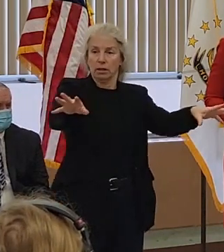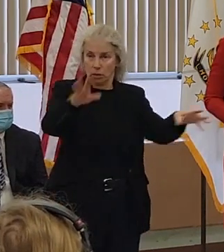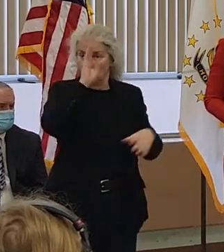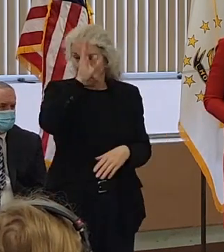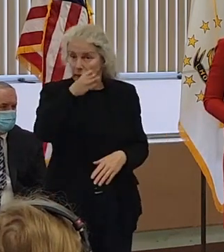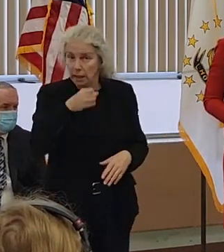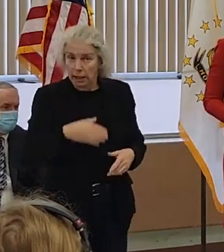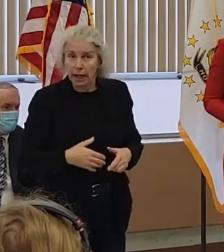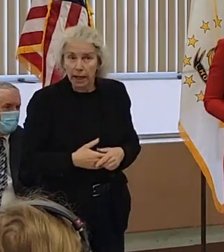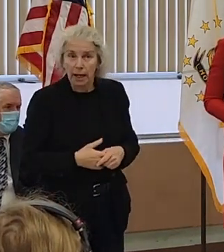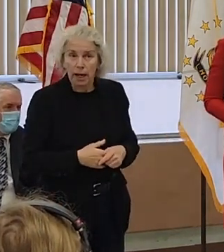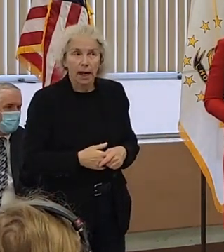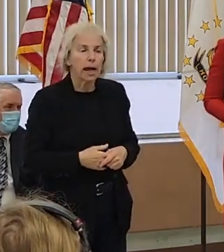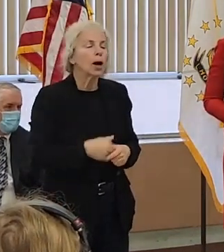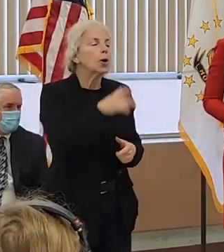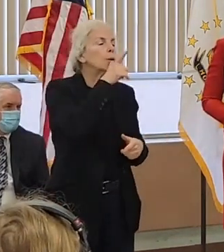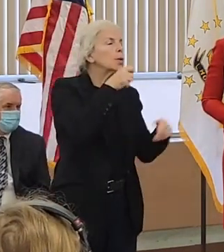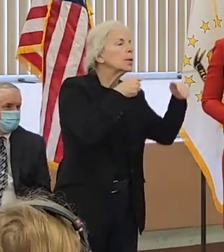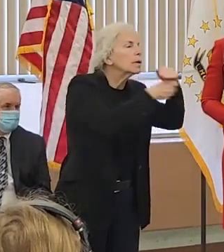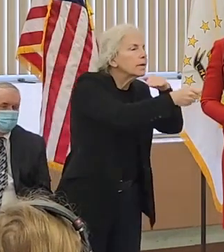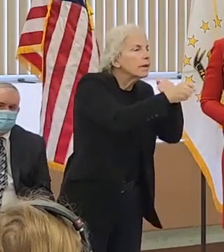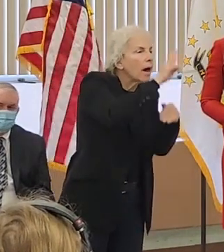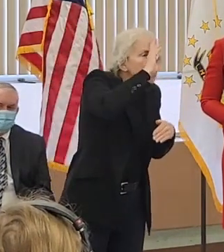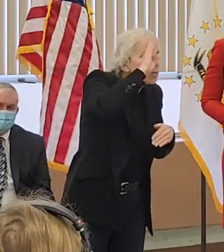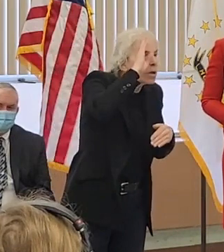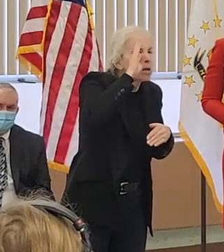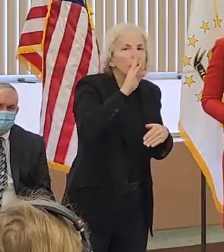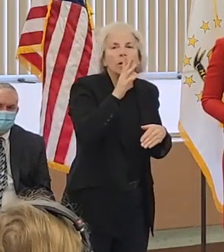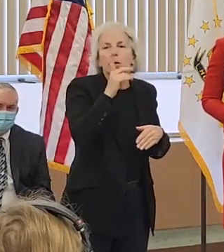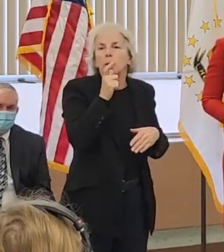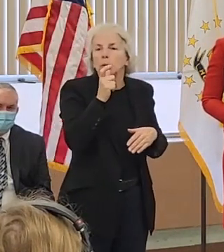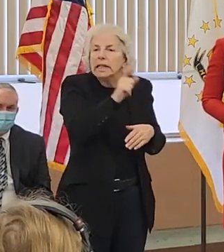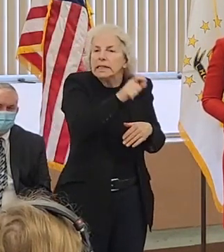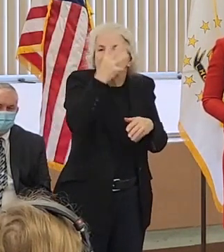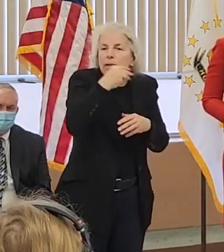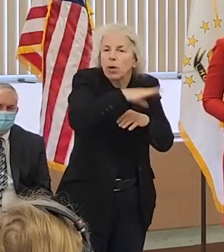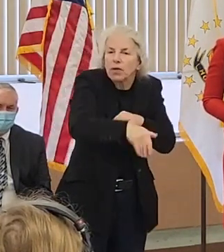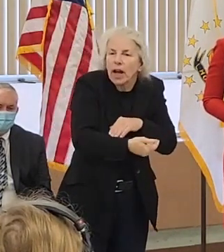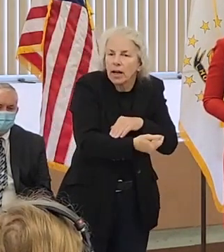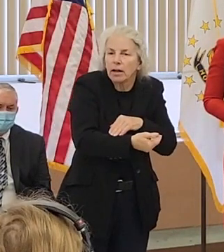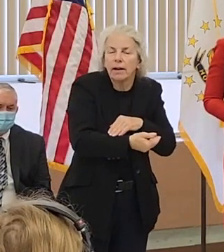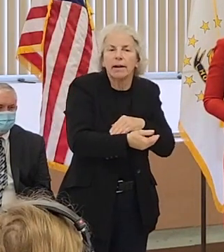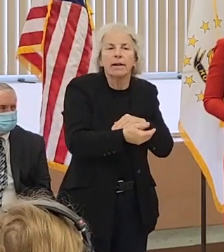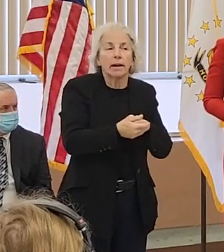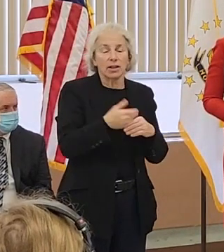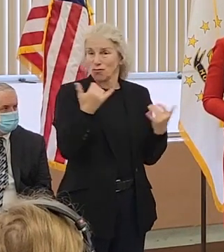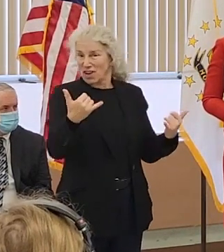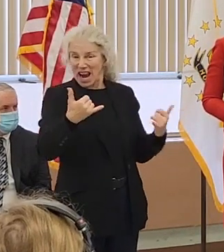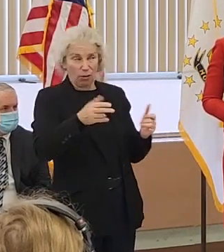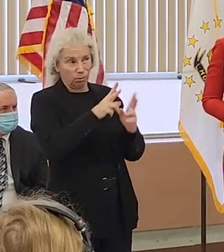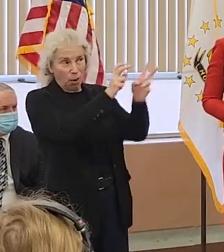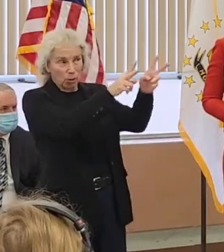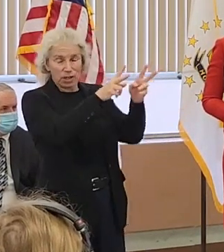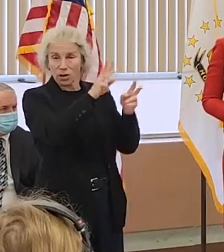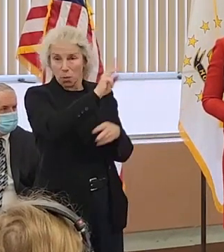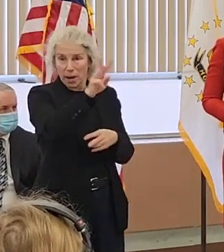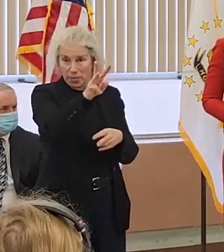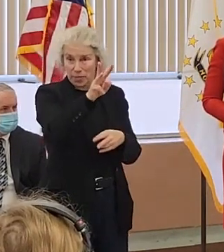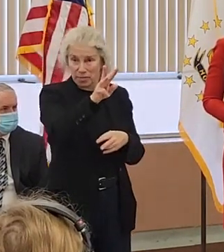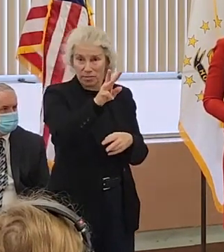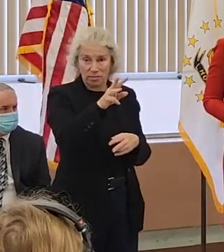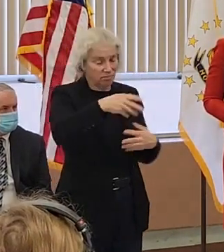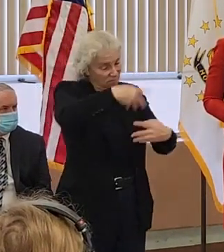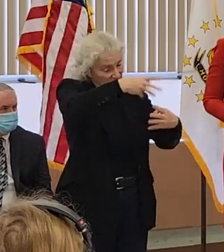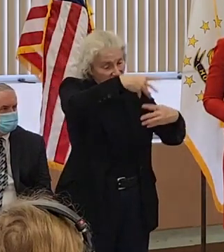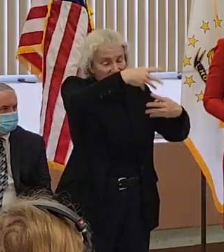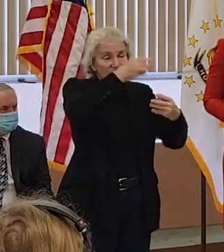of hospitalizations overall. What we have up on our website now works well.